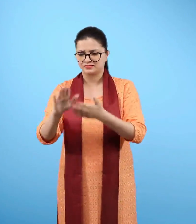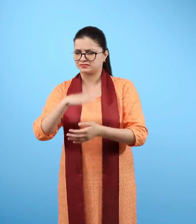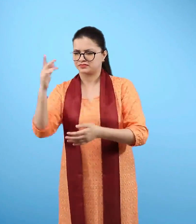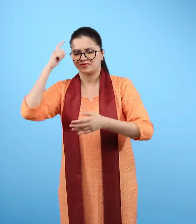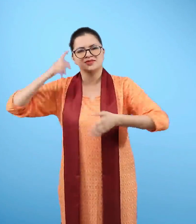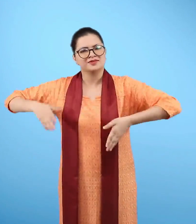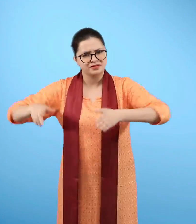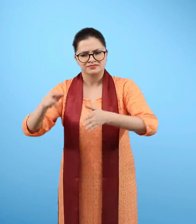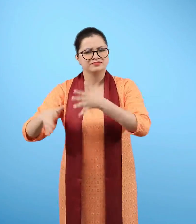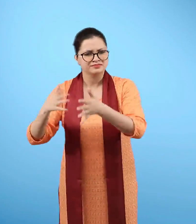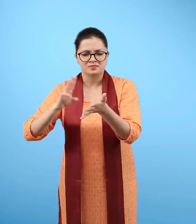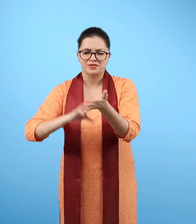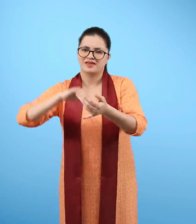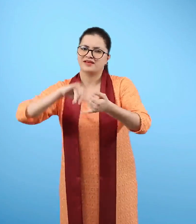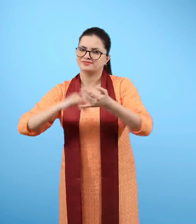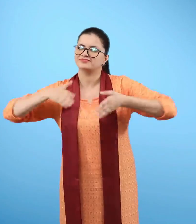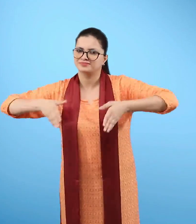The angle away from India Gate.